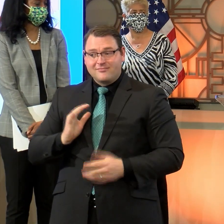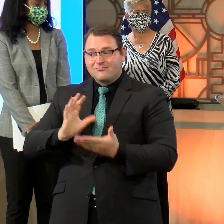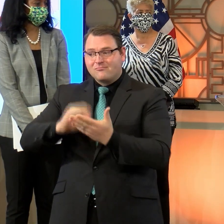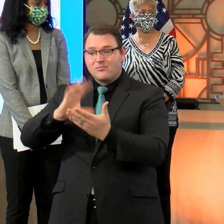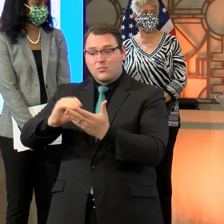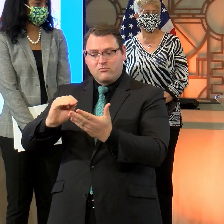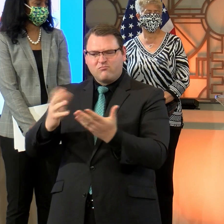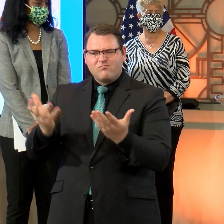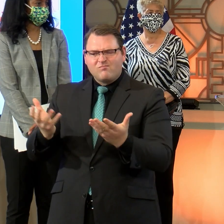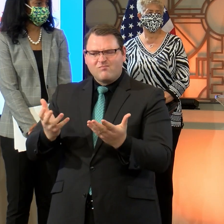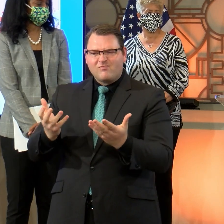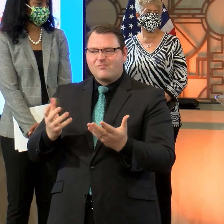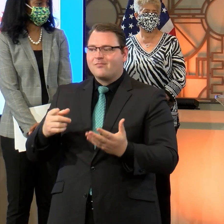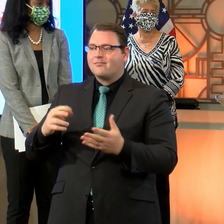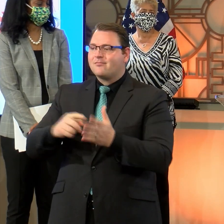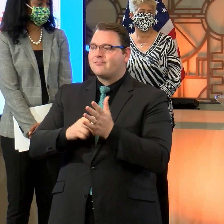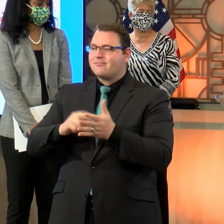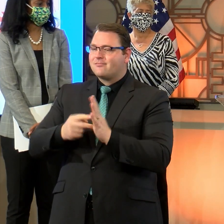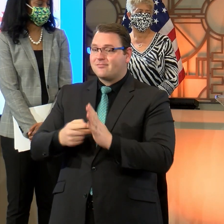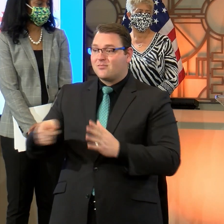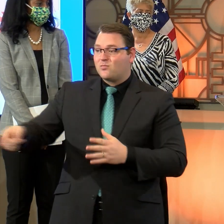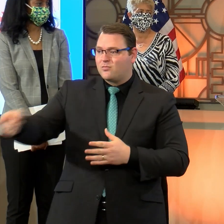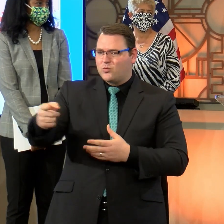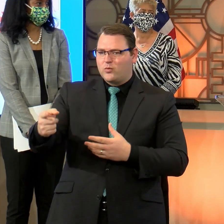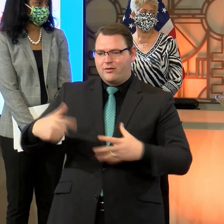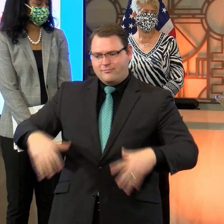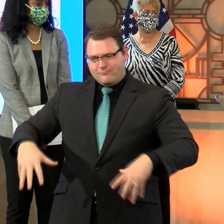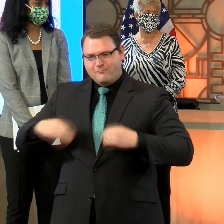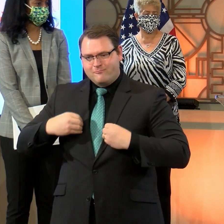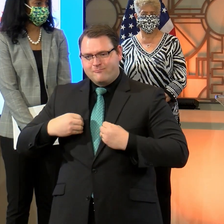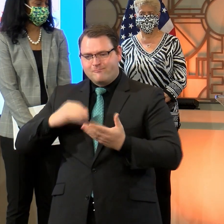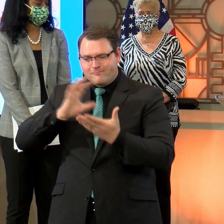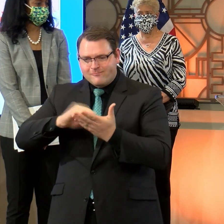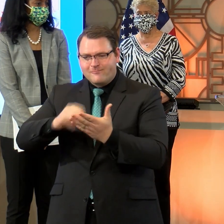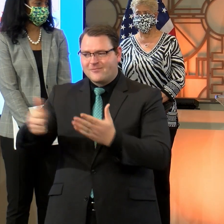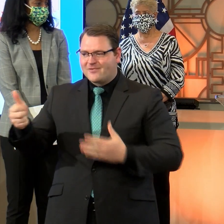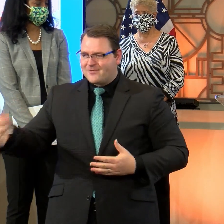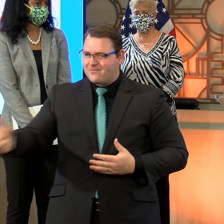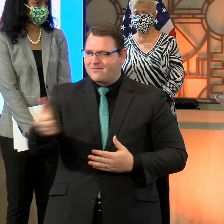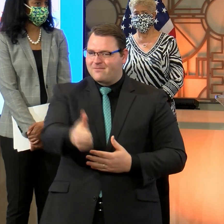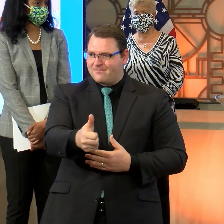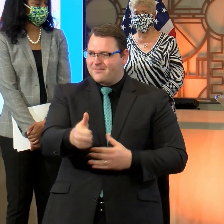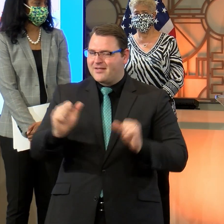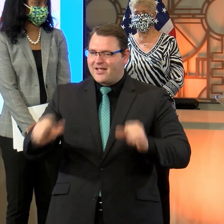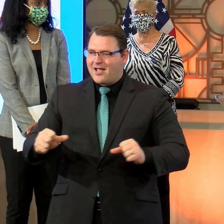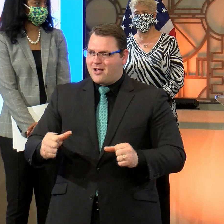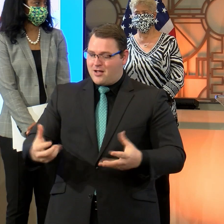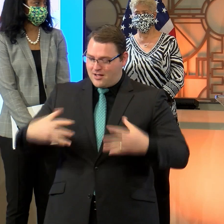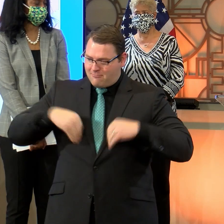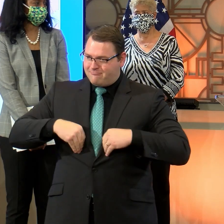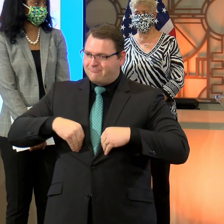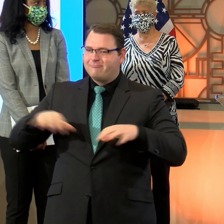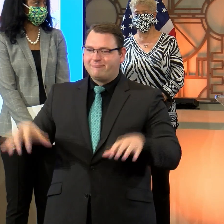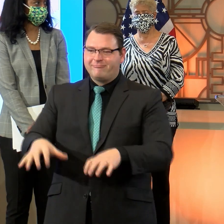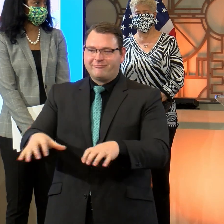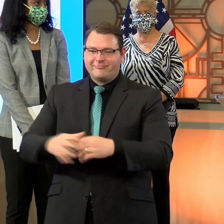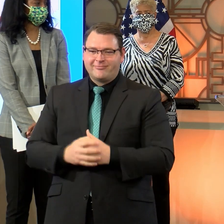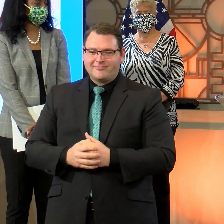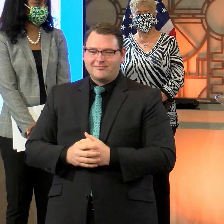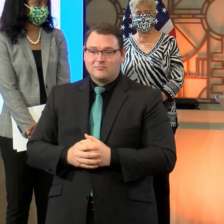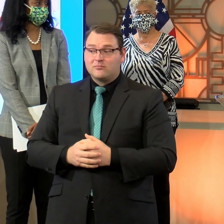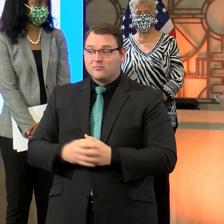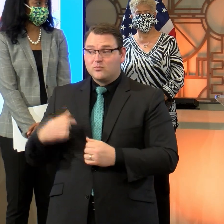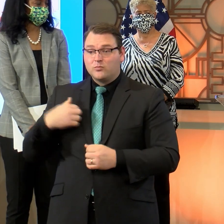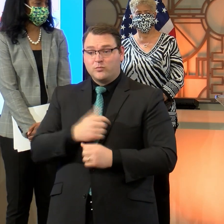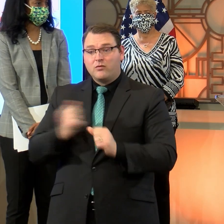effort. Collectively, we have the knowledge to develop the skills and habits to prevent COVID-19.